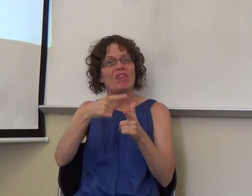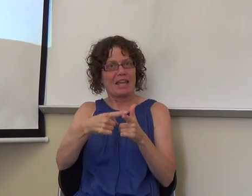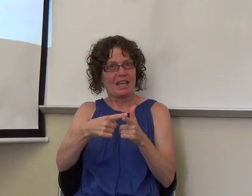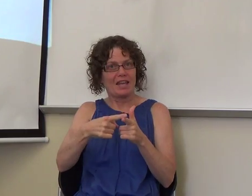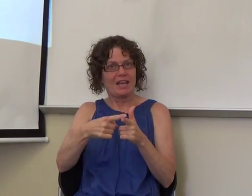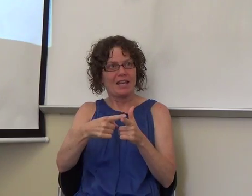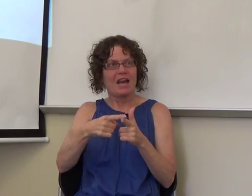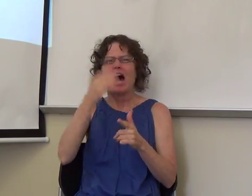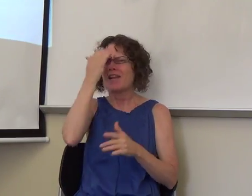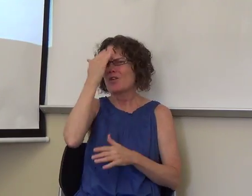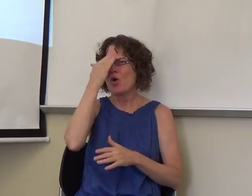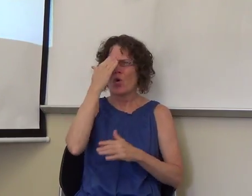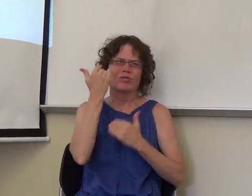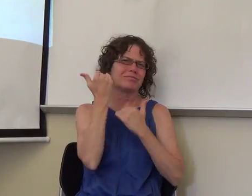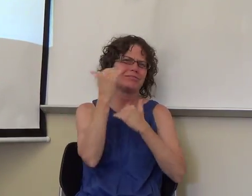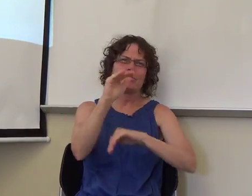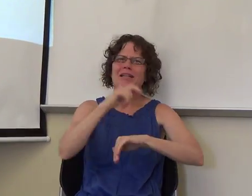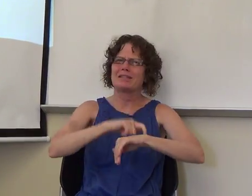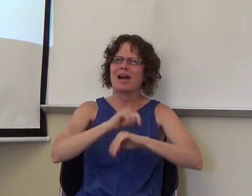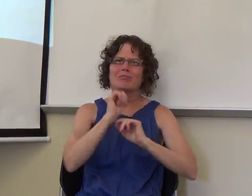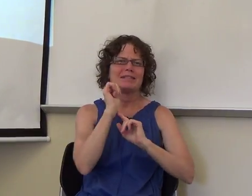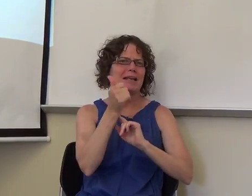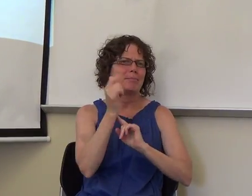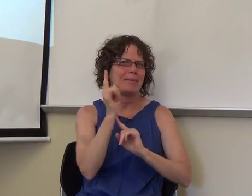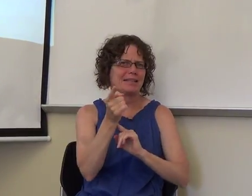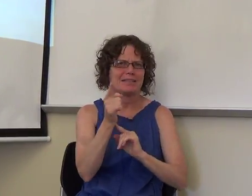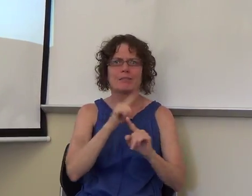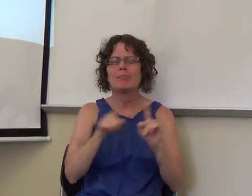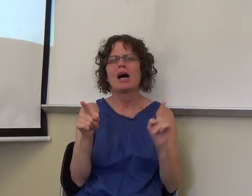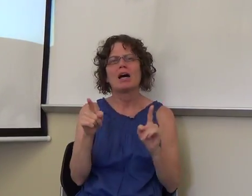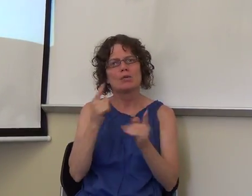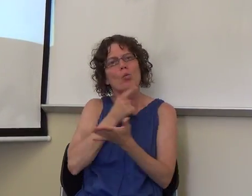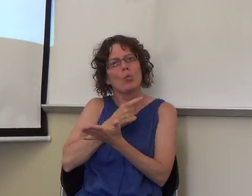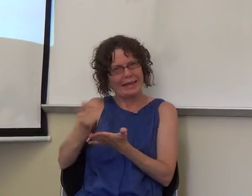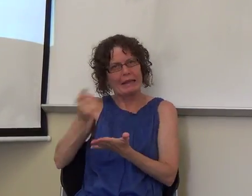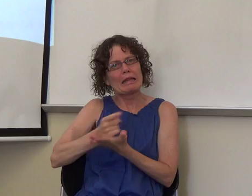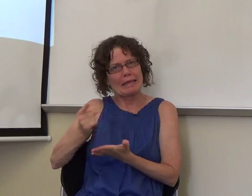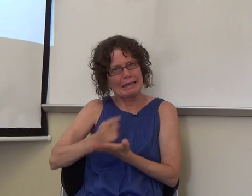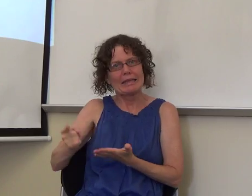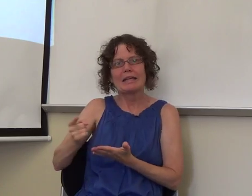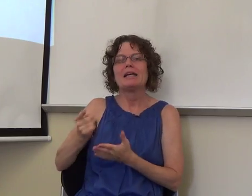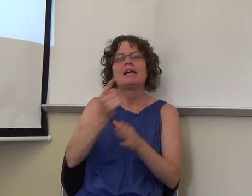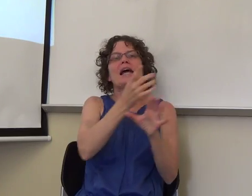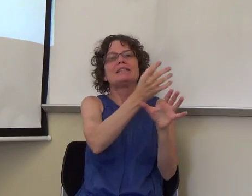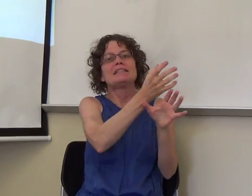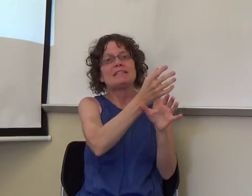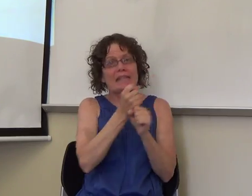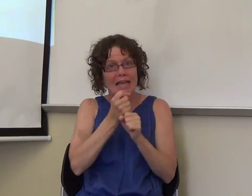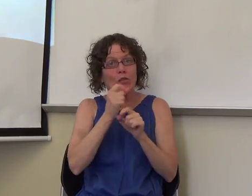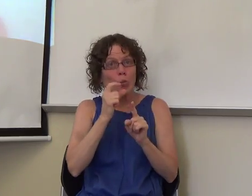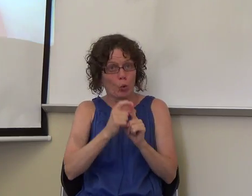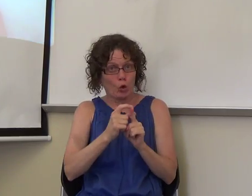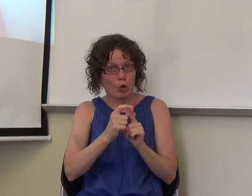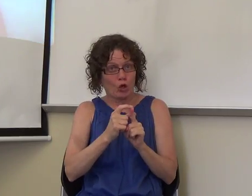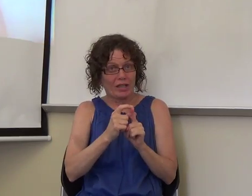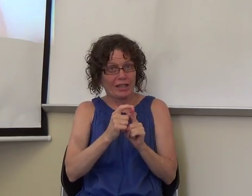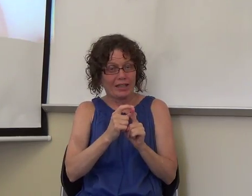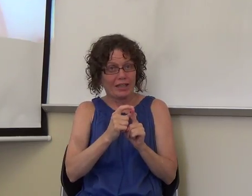this in 10 minutes, but you'll do this on the weekly assignments. Take this word, you don't have to actually write it, but in